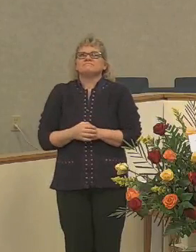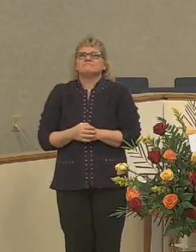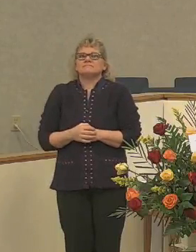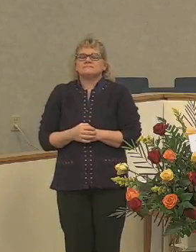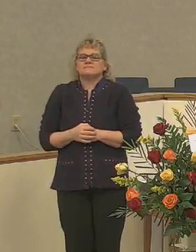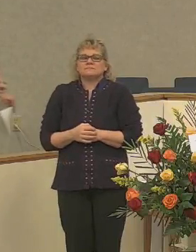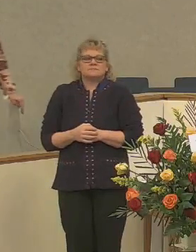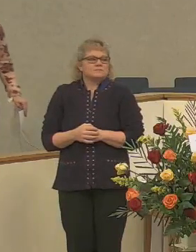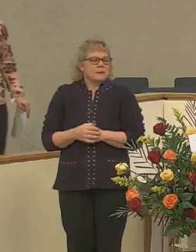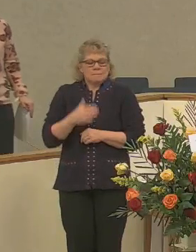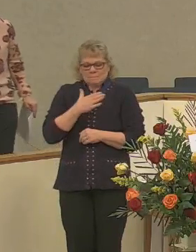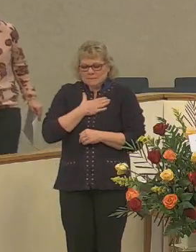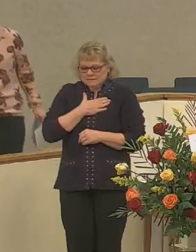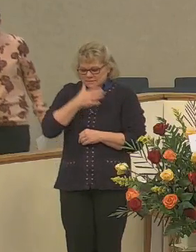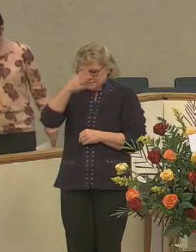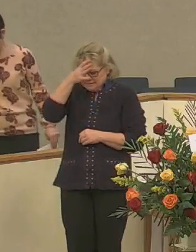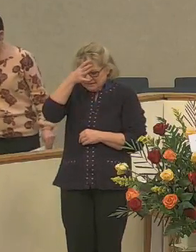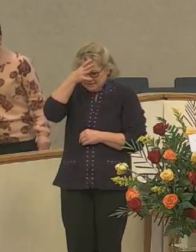that I had with my dad.